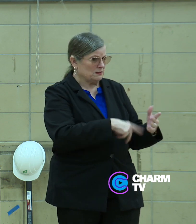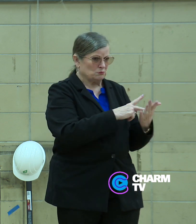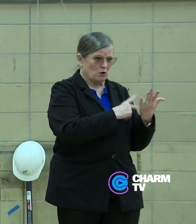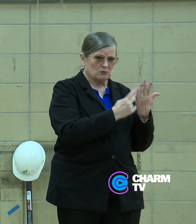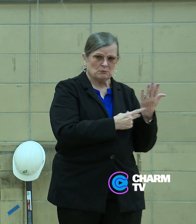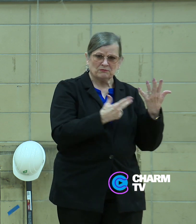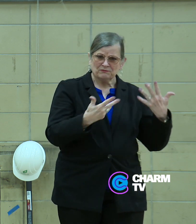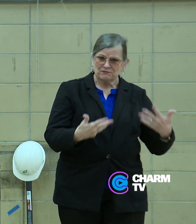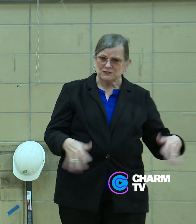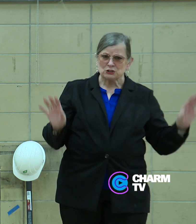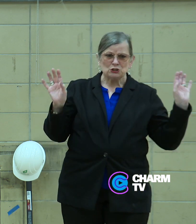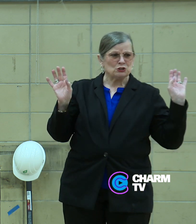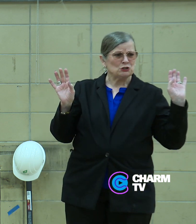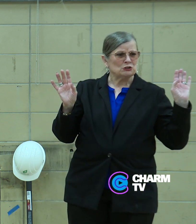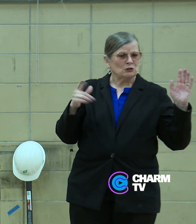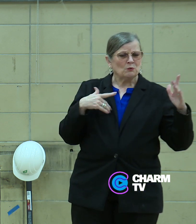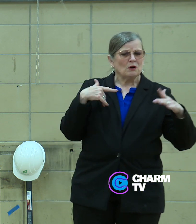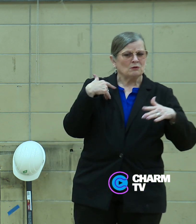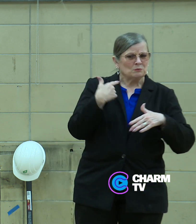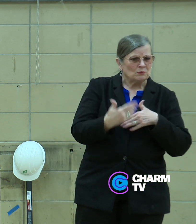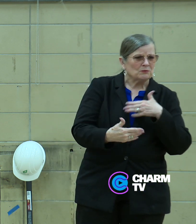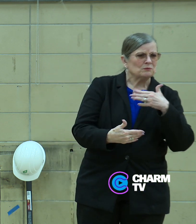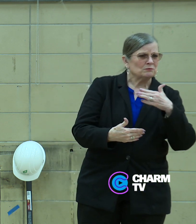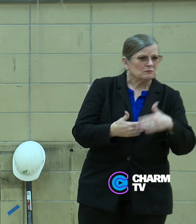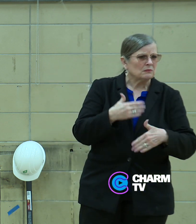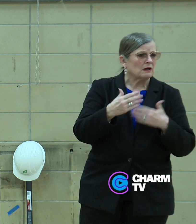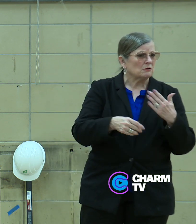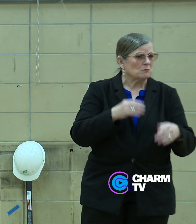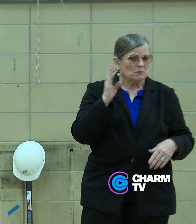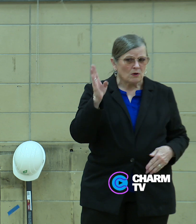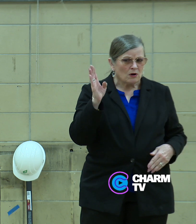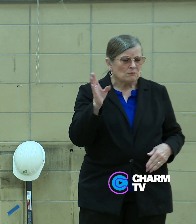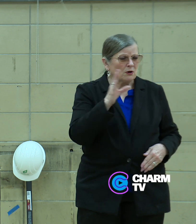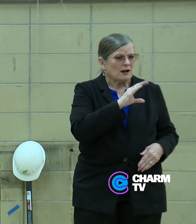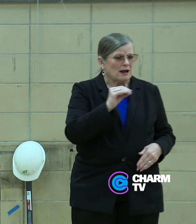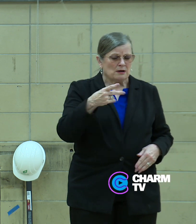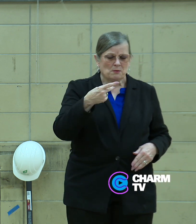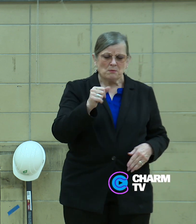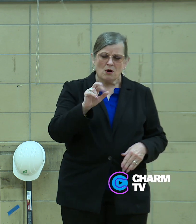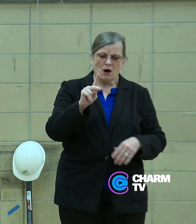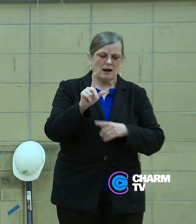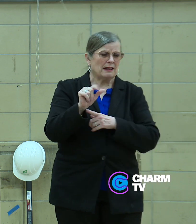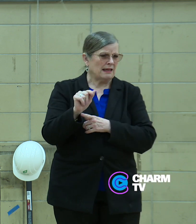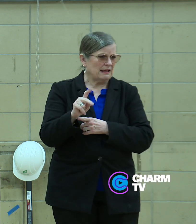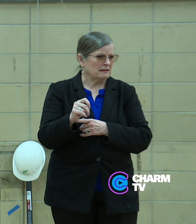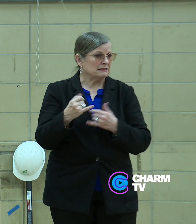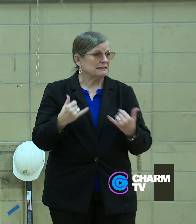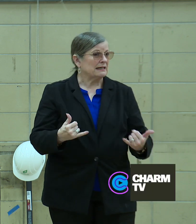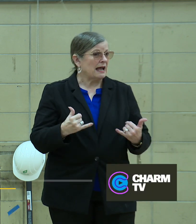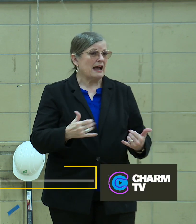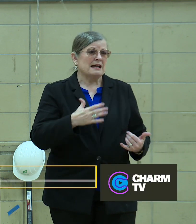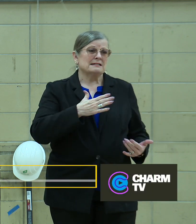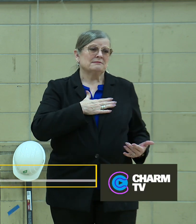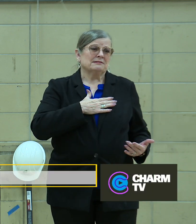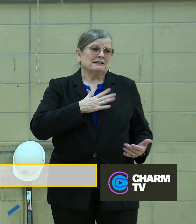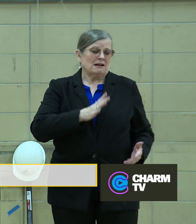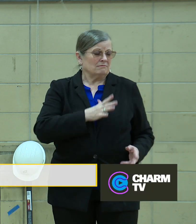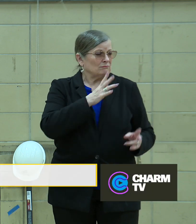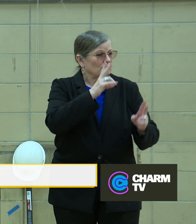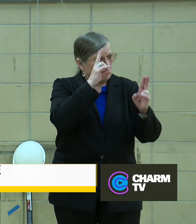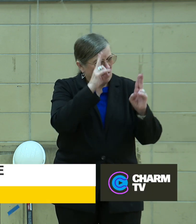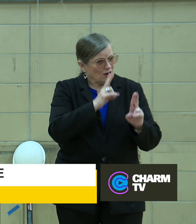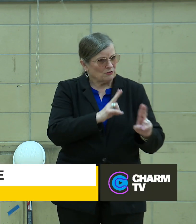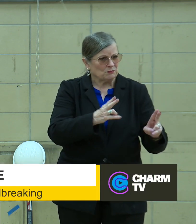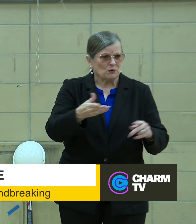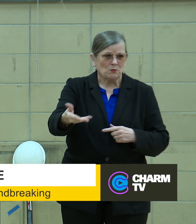work to move forward with Baltimore and Park Heights moving forward together. Now it is my distinct honor in welcoming